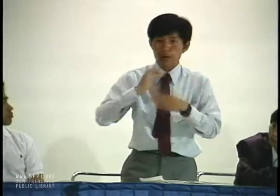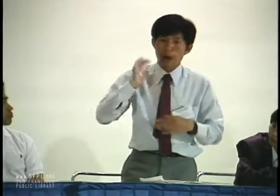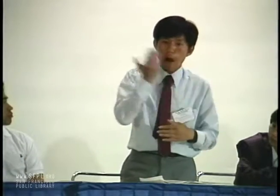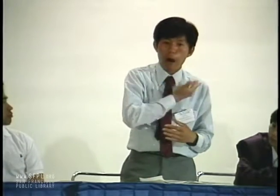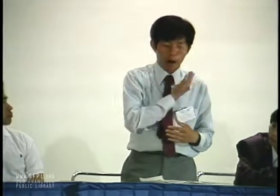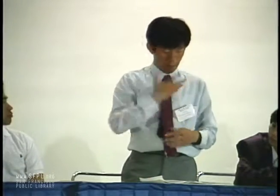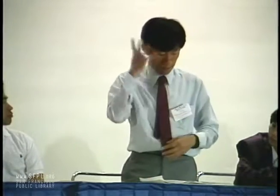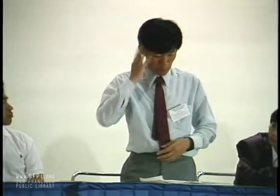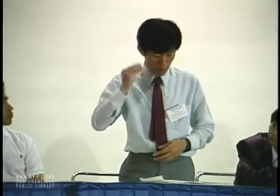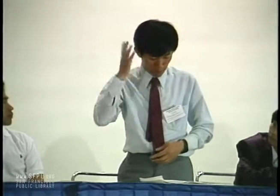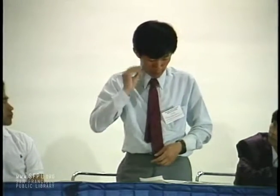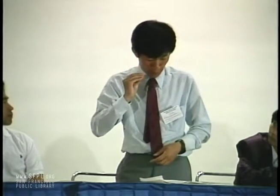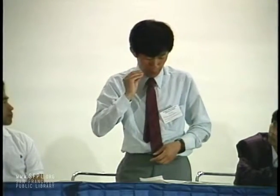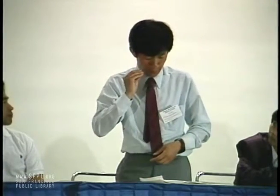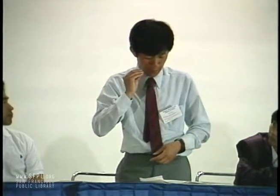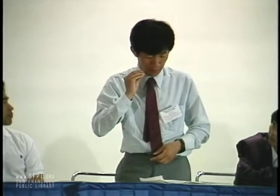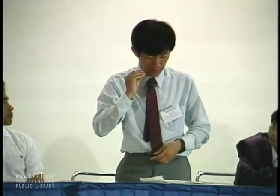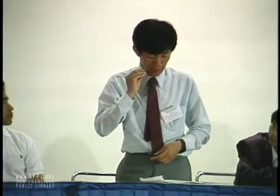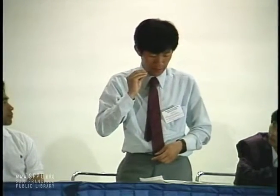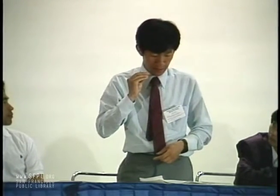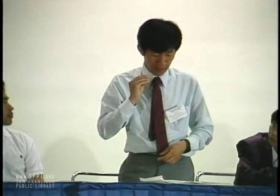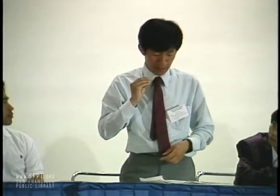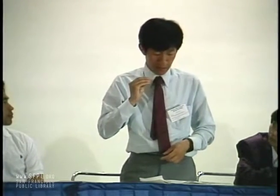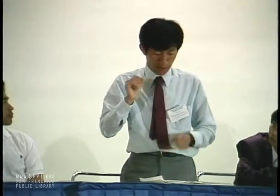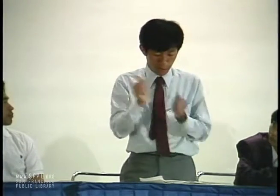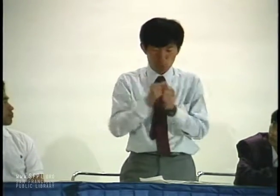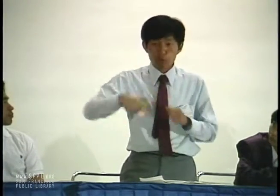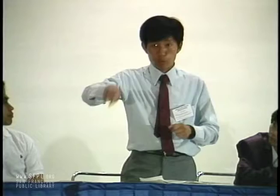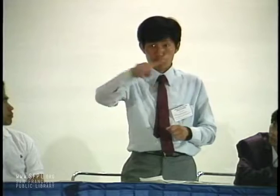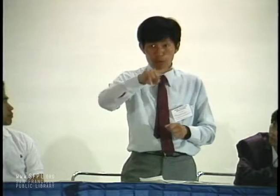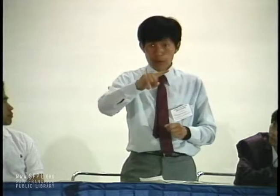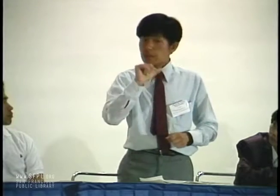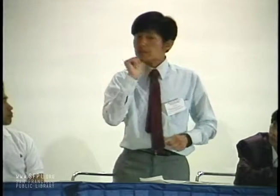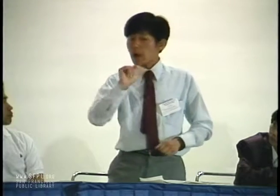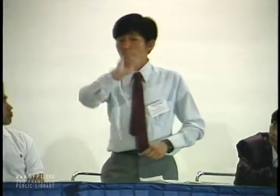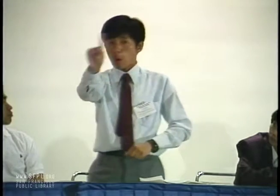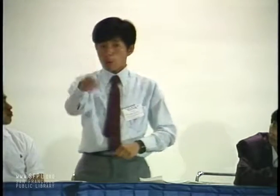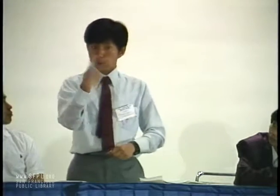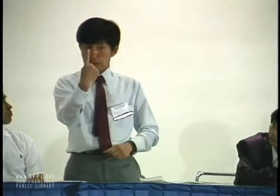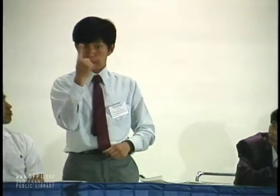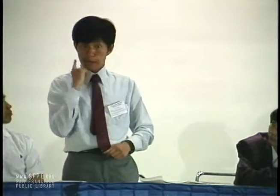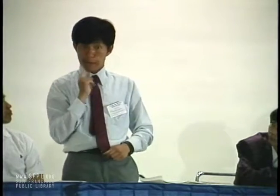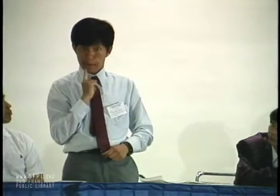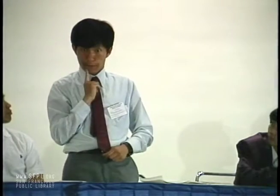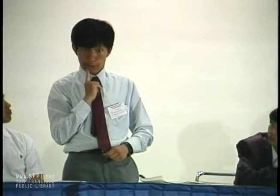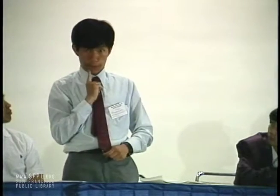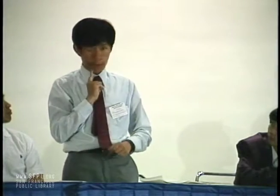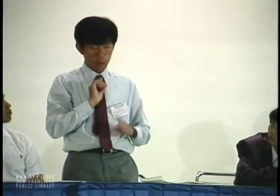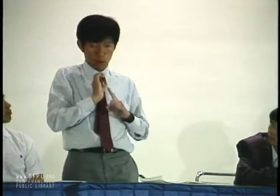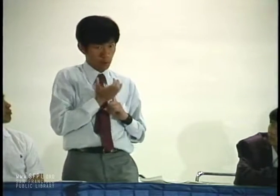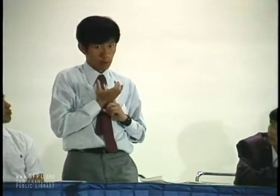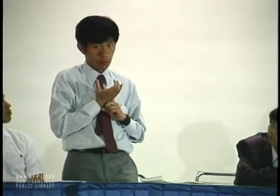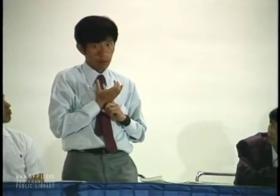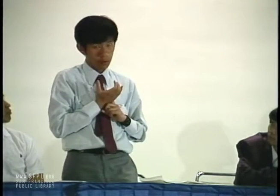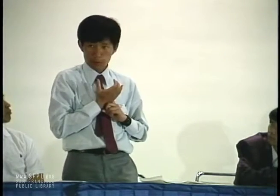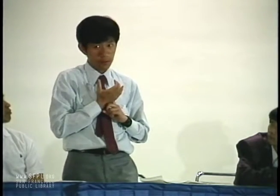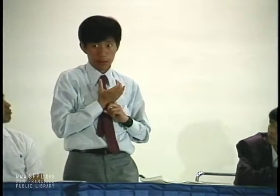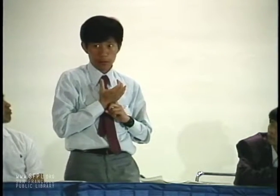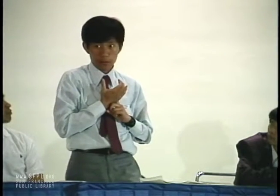We want to be able to share our experiences with you, not only with deaf people and not only